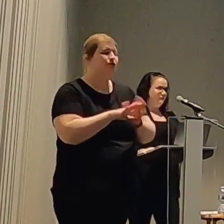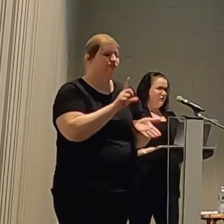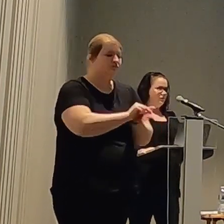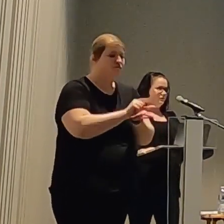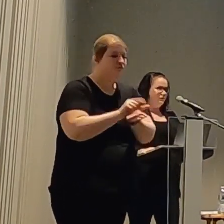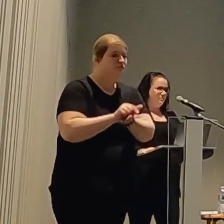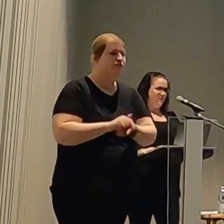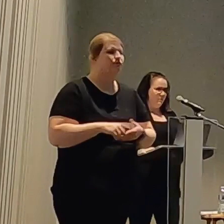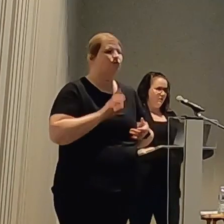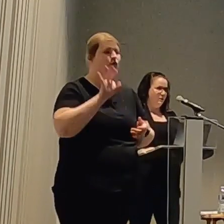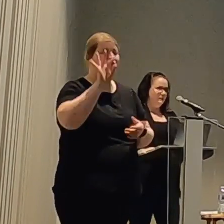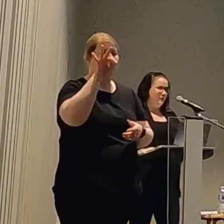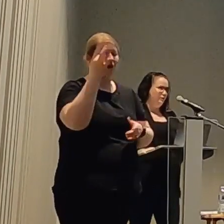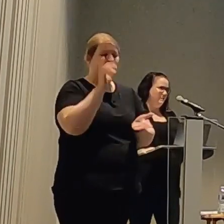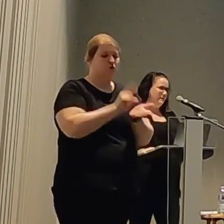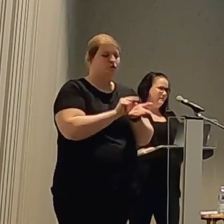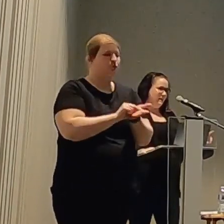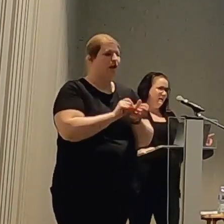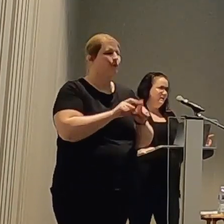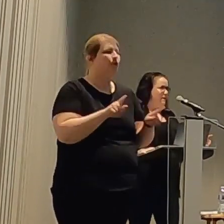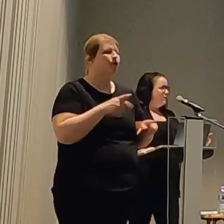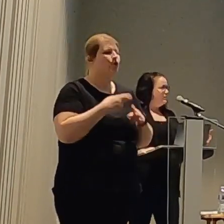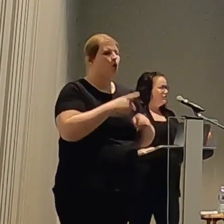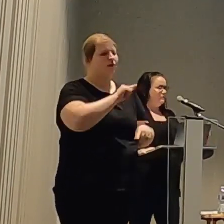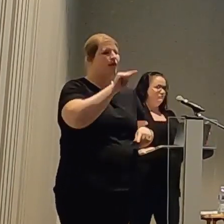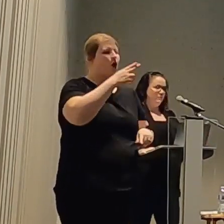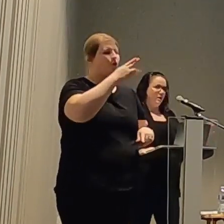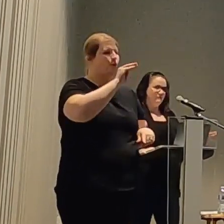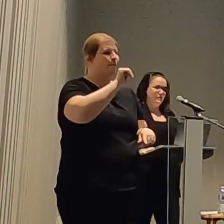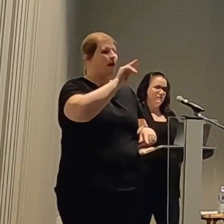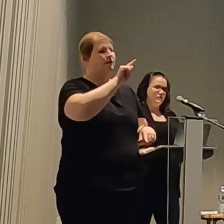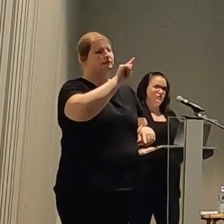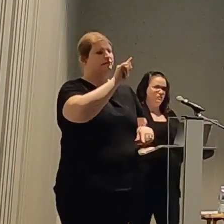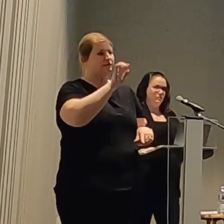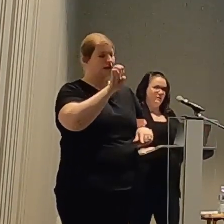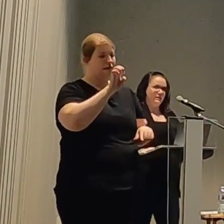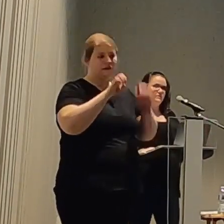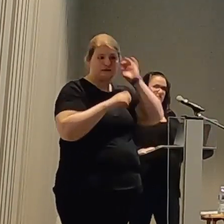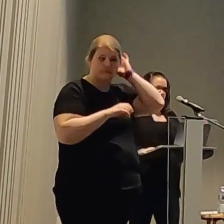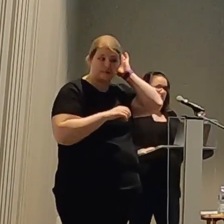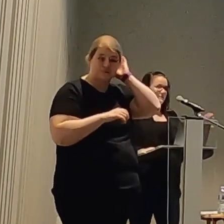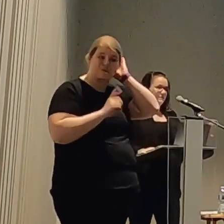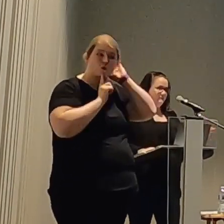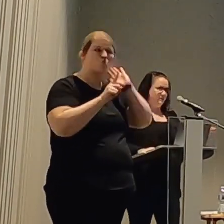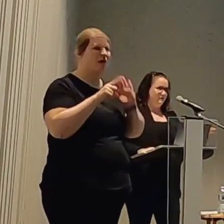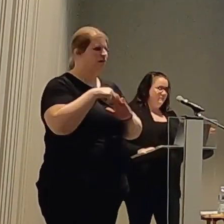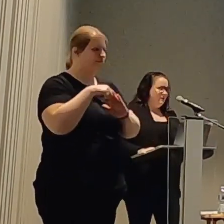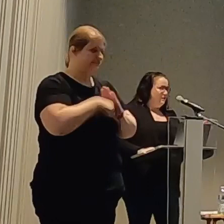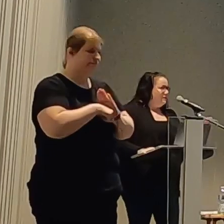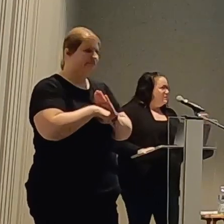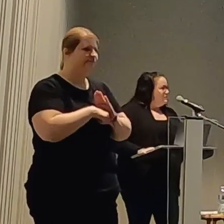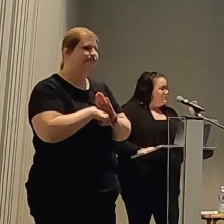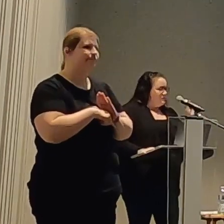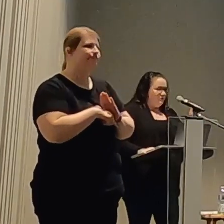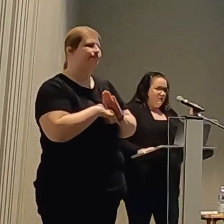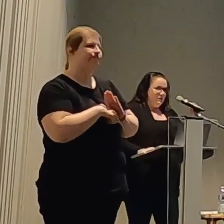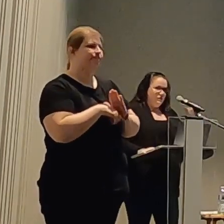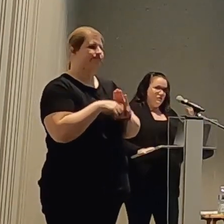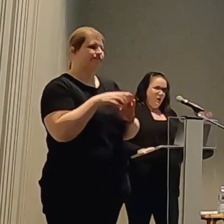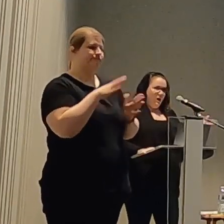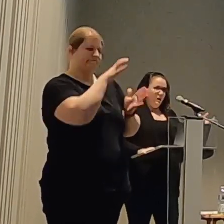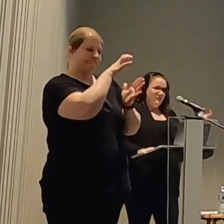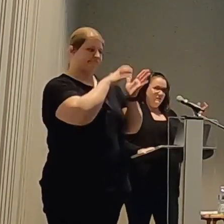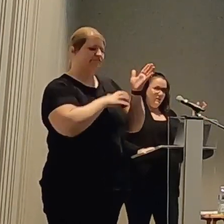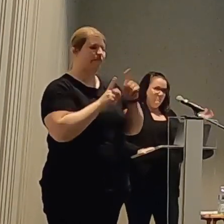There was a French newspaper called La Humanité, which covered this story extensively. So